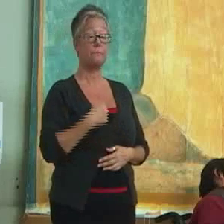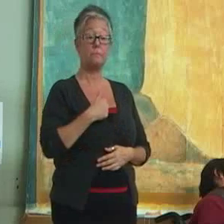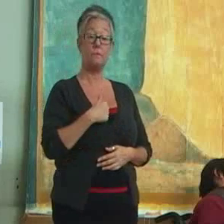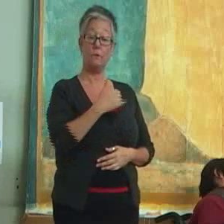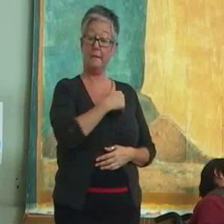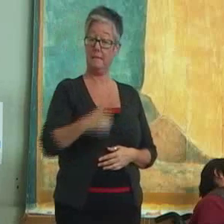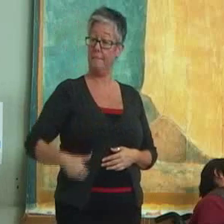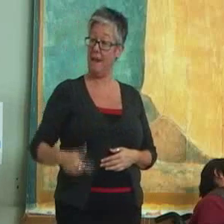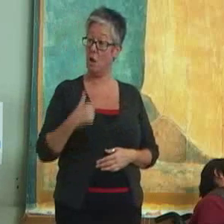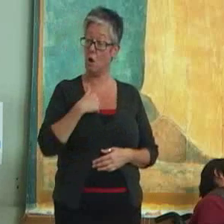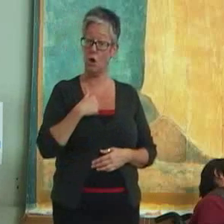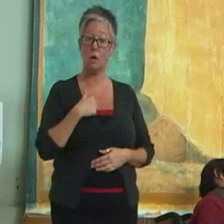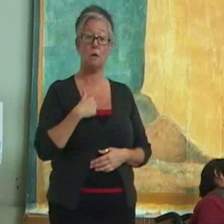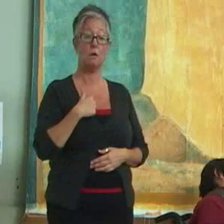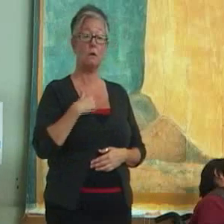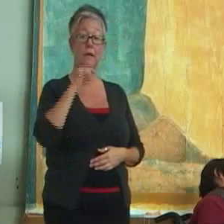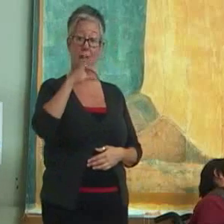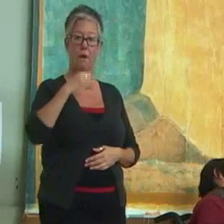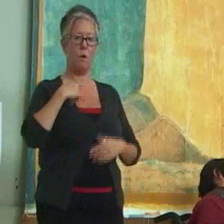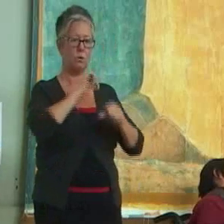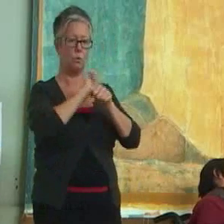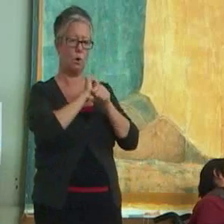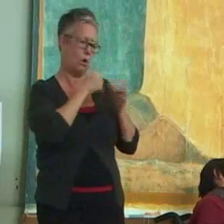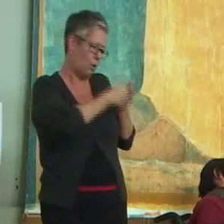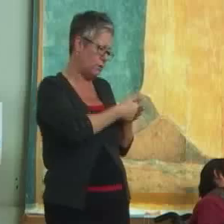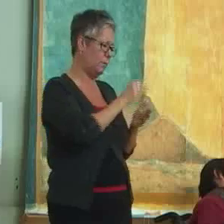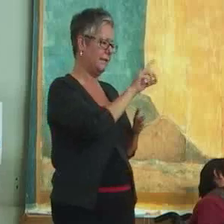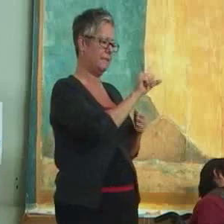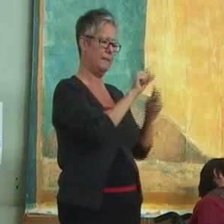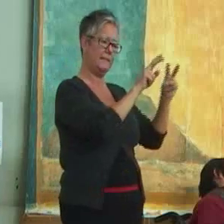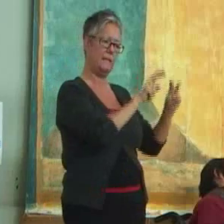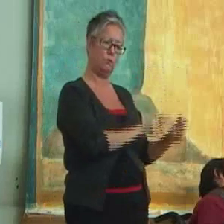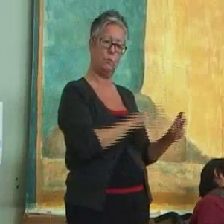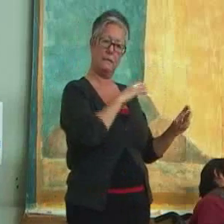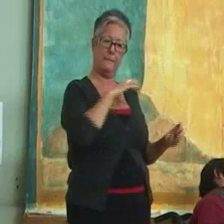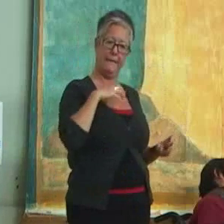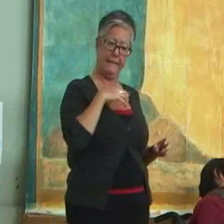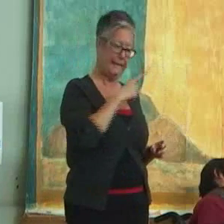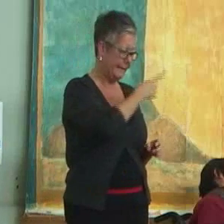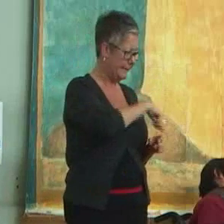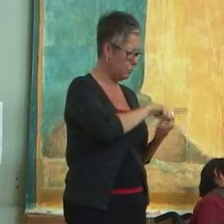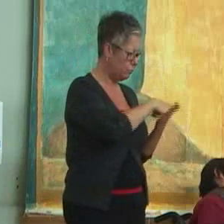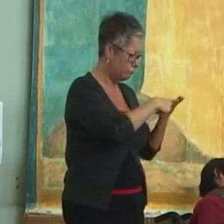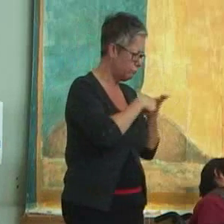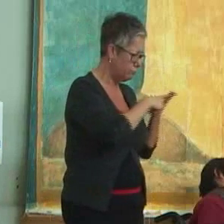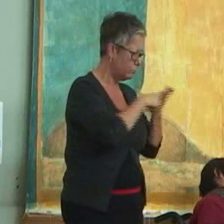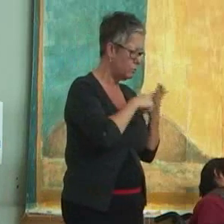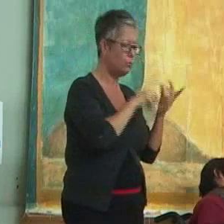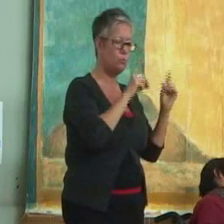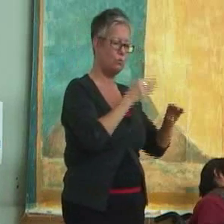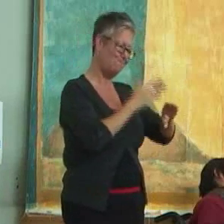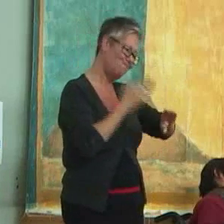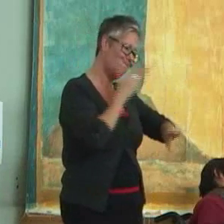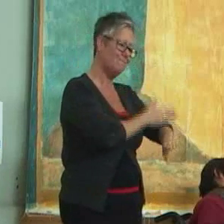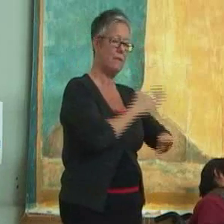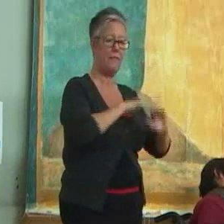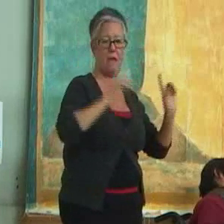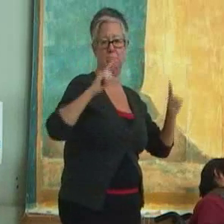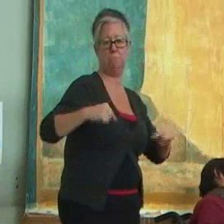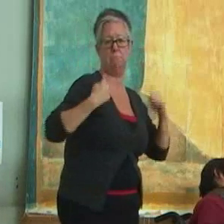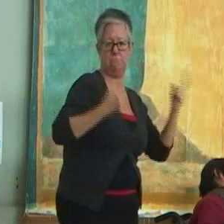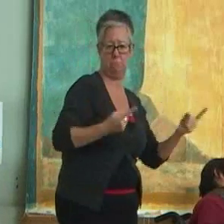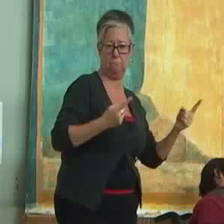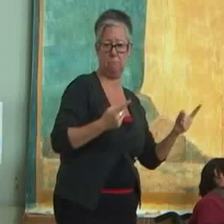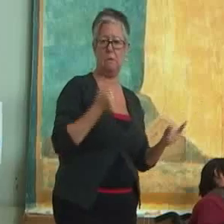want to work closely with our Disability Issues Committee to make sure that we're doing a better job than we are. I mean, at least